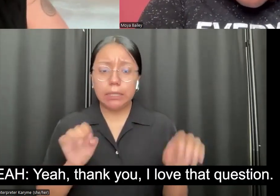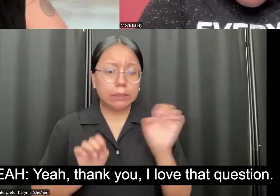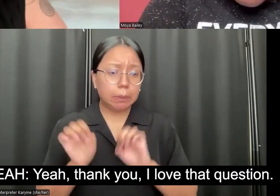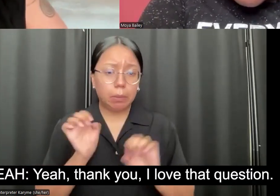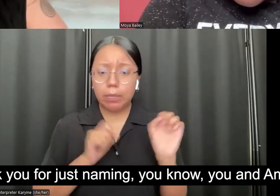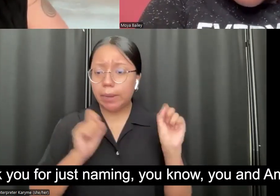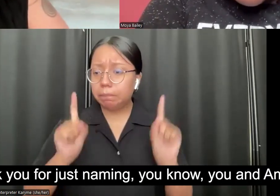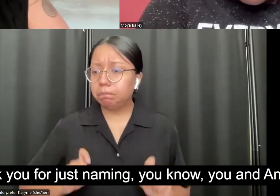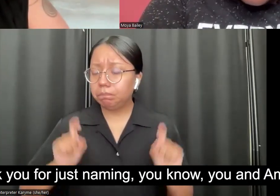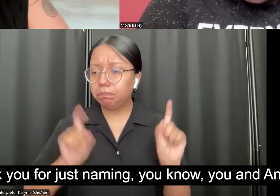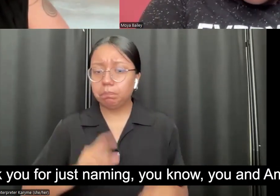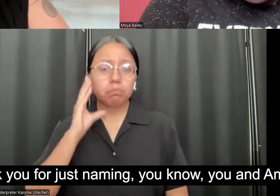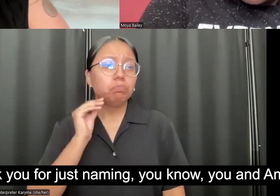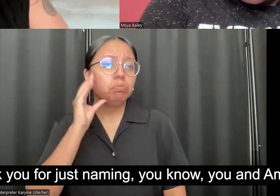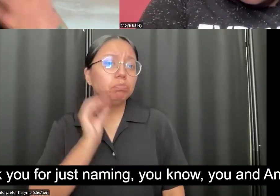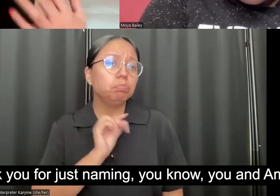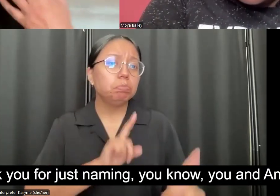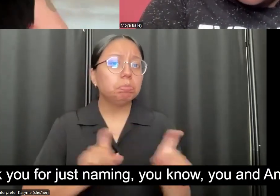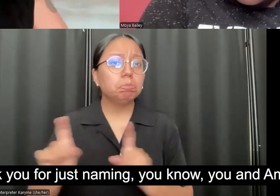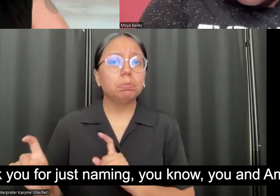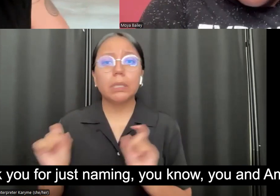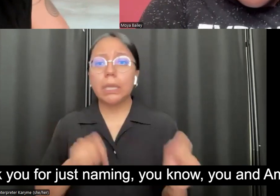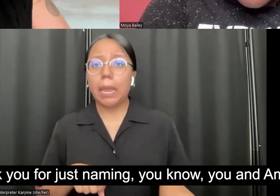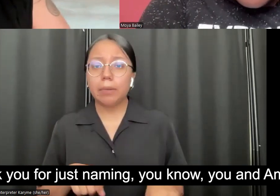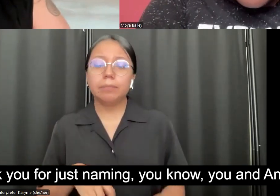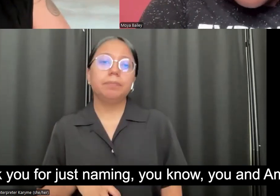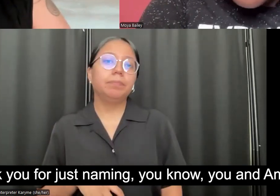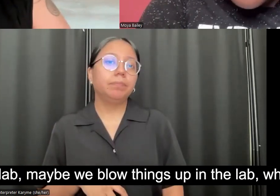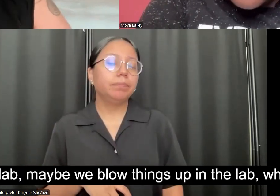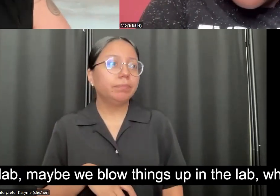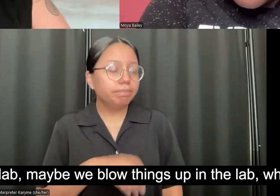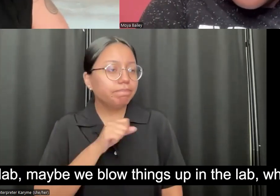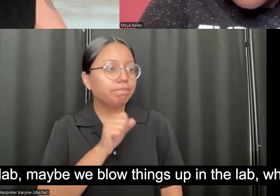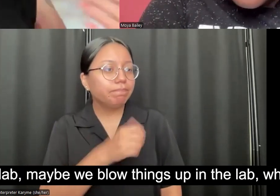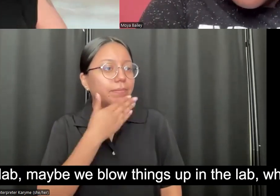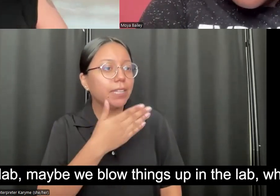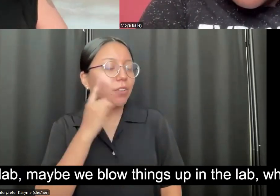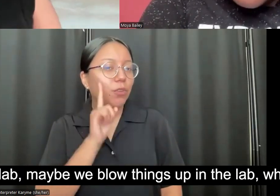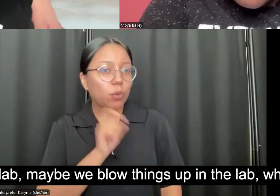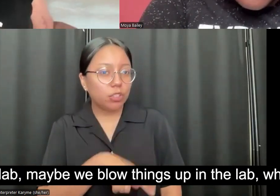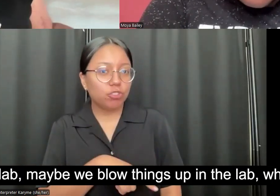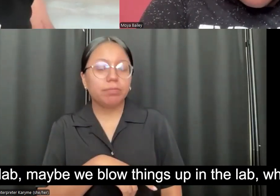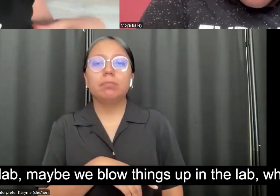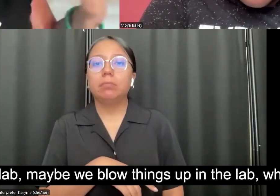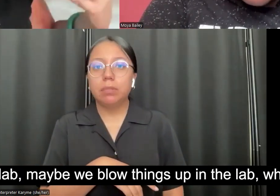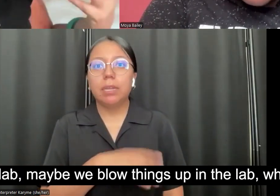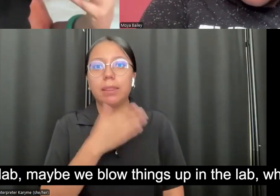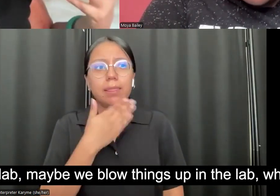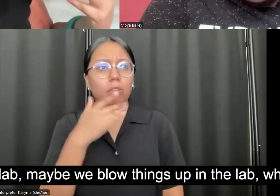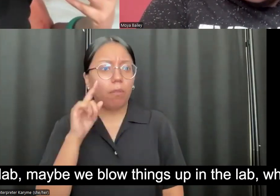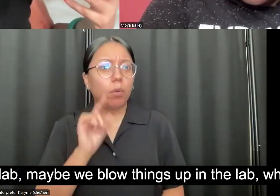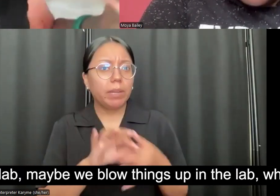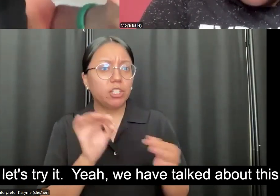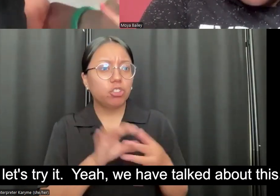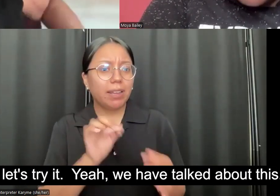Yeah, thank you. I love that question. And thank you for just naming, you and Amy's lab as like, it's a lab. Like maybe we blow